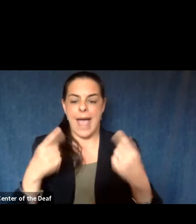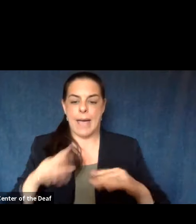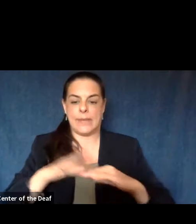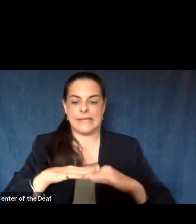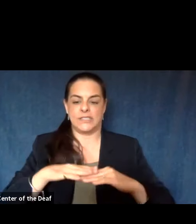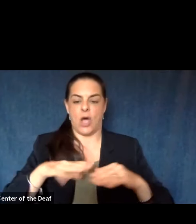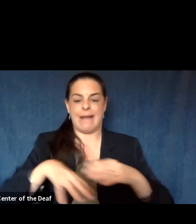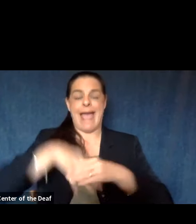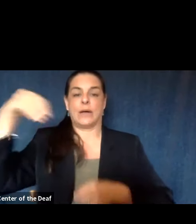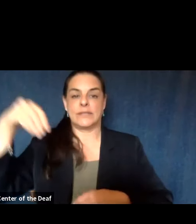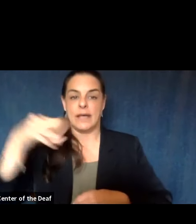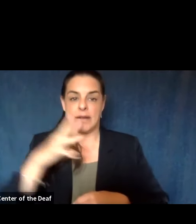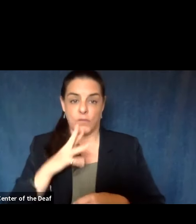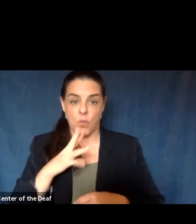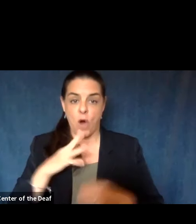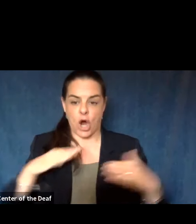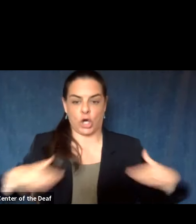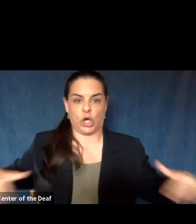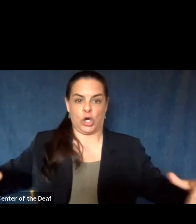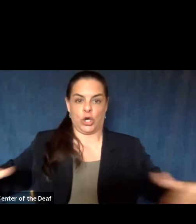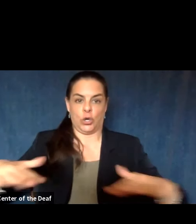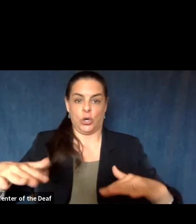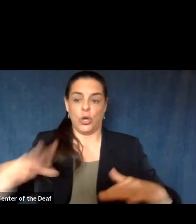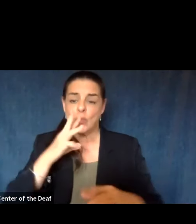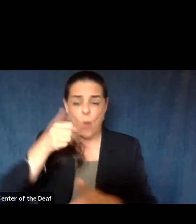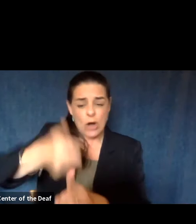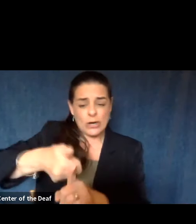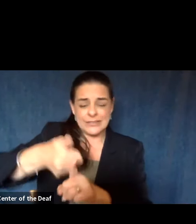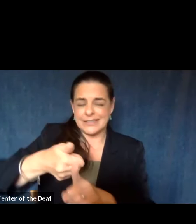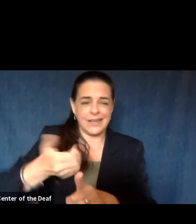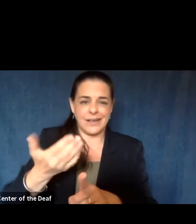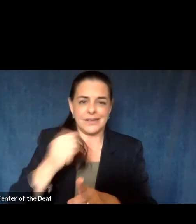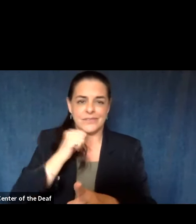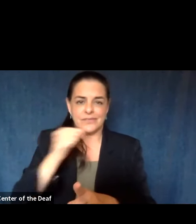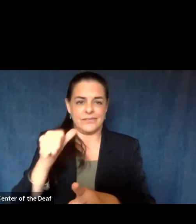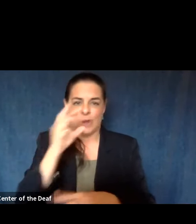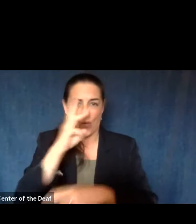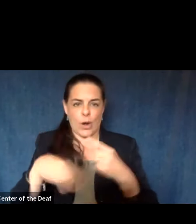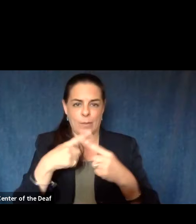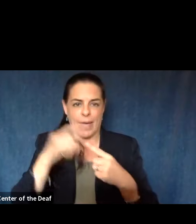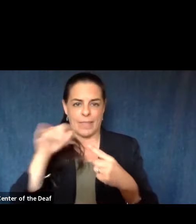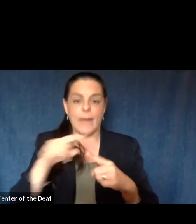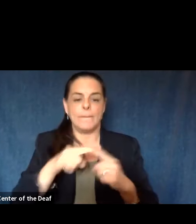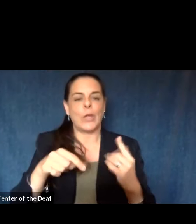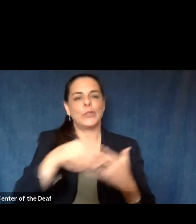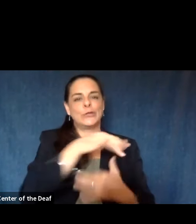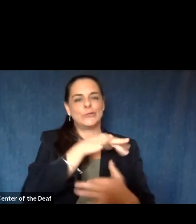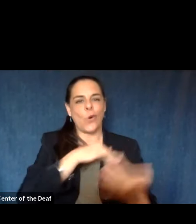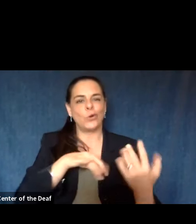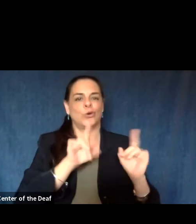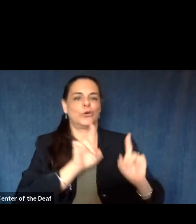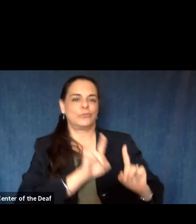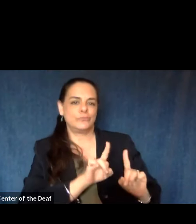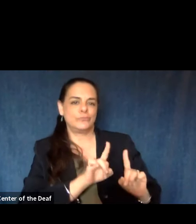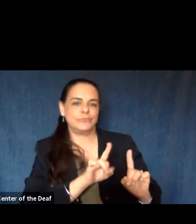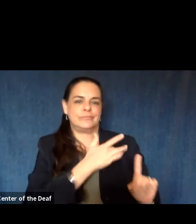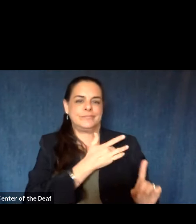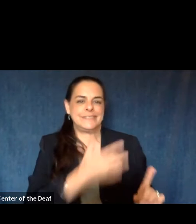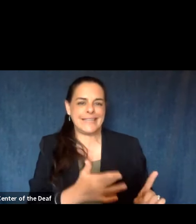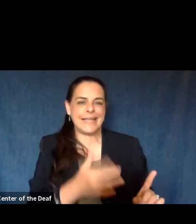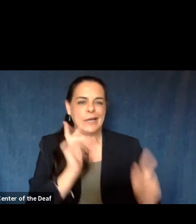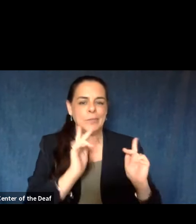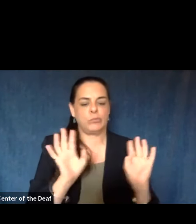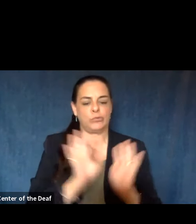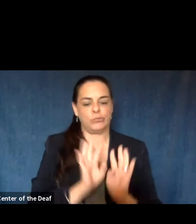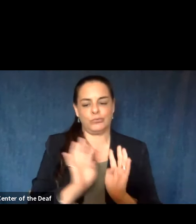or outside the water. The water is really not the concern. It's the social gathering nature of going to the